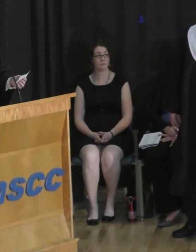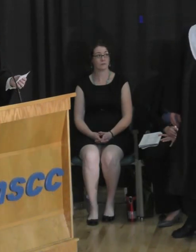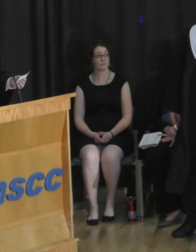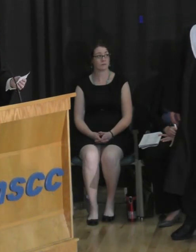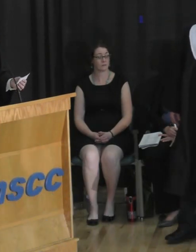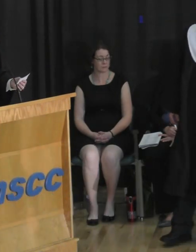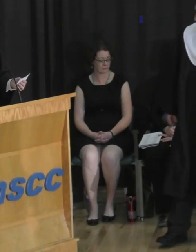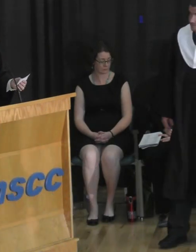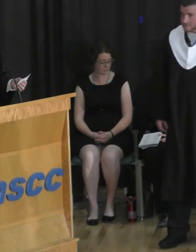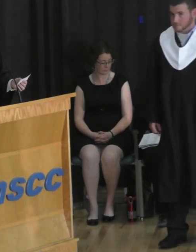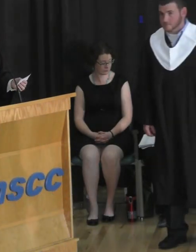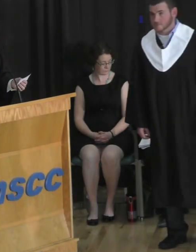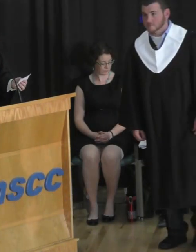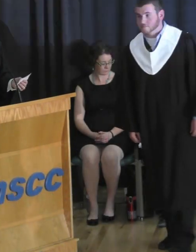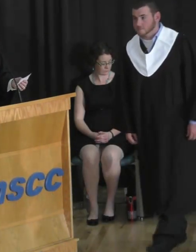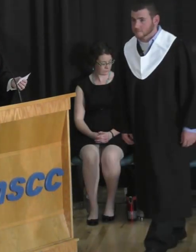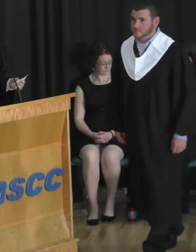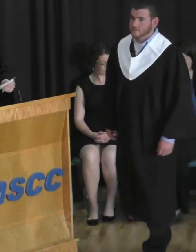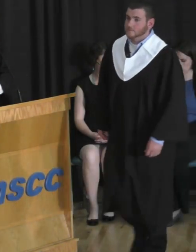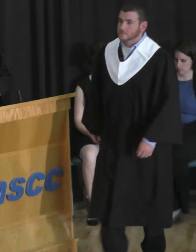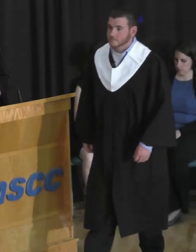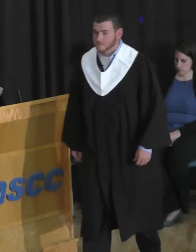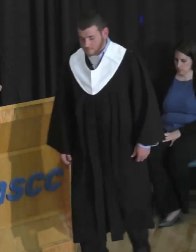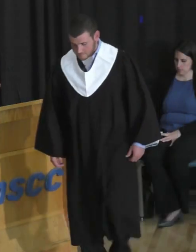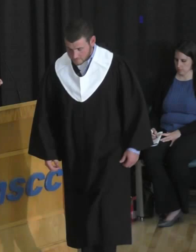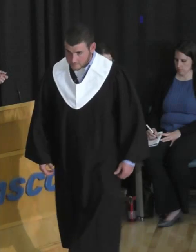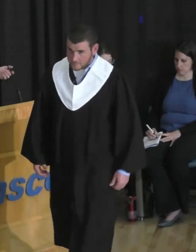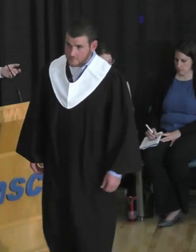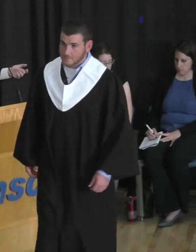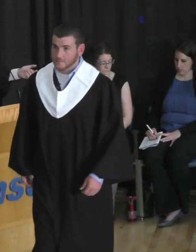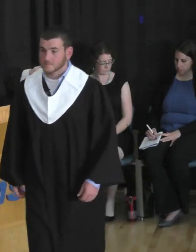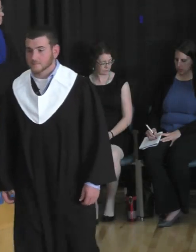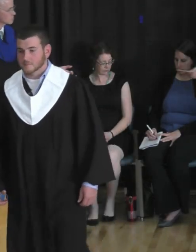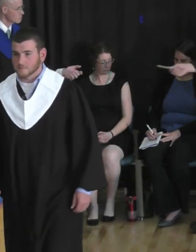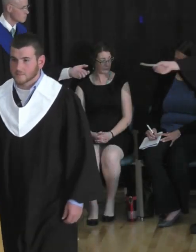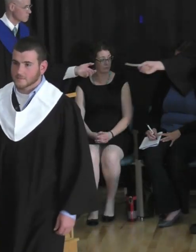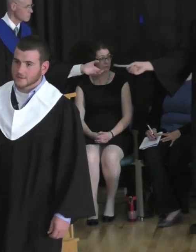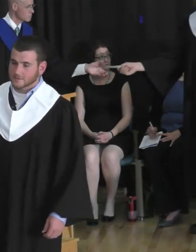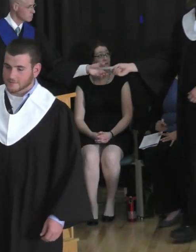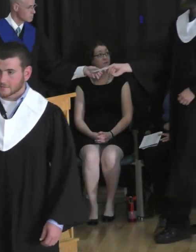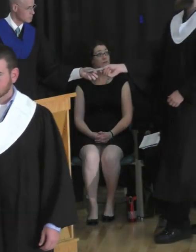Alex Malay with honors.